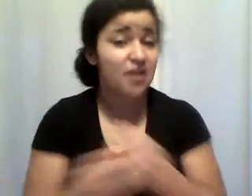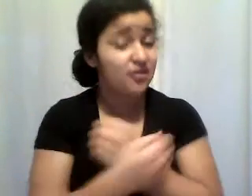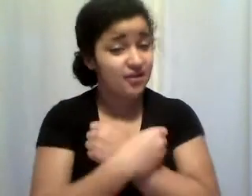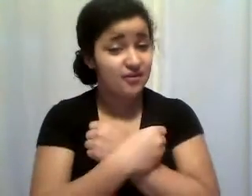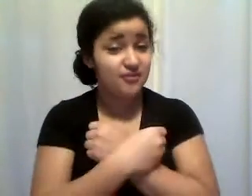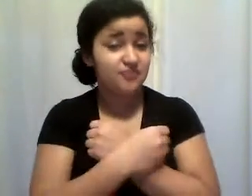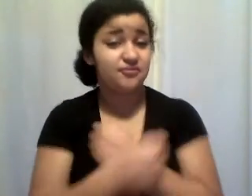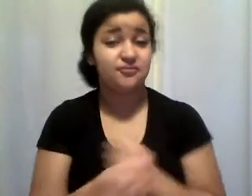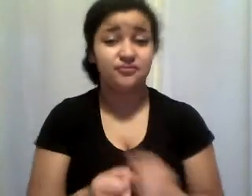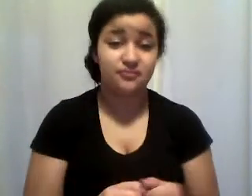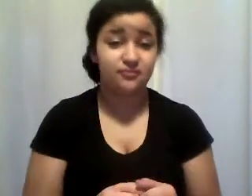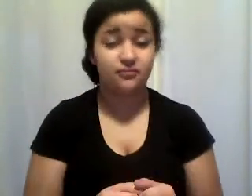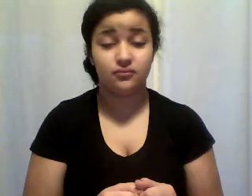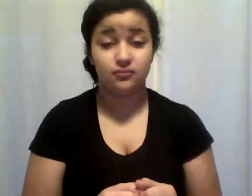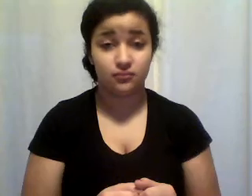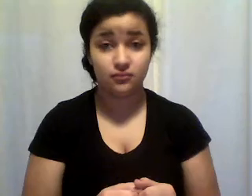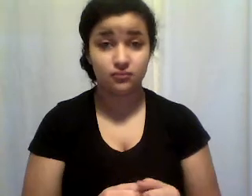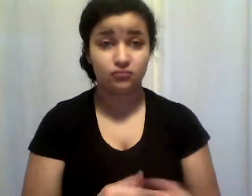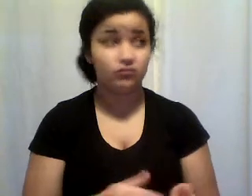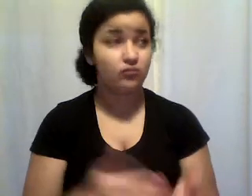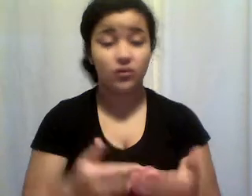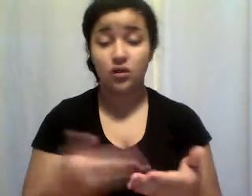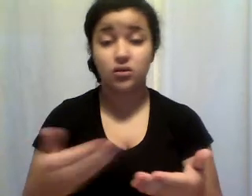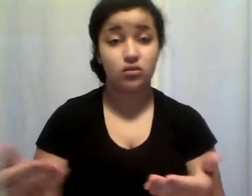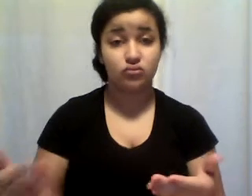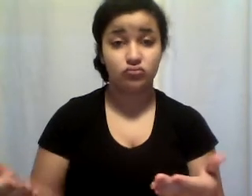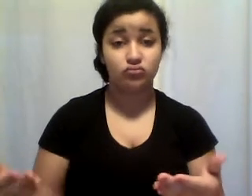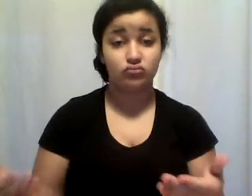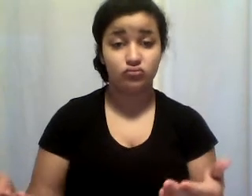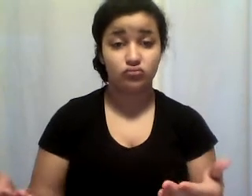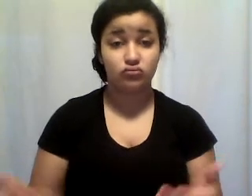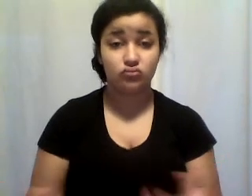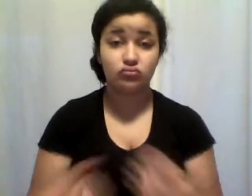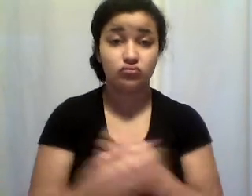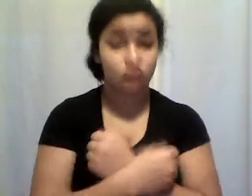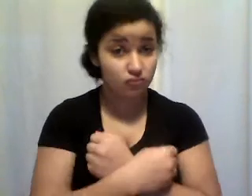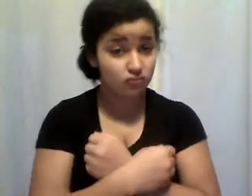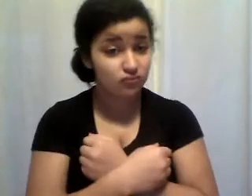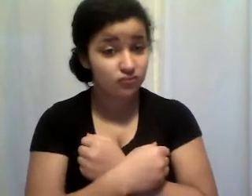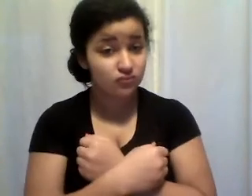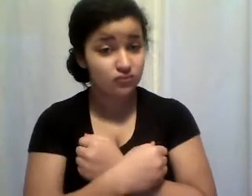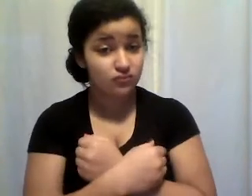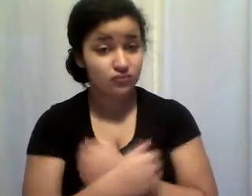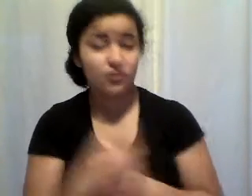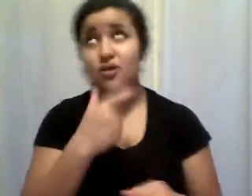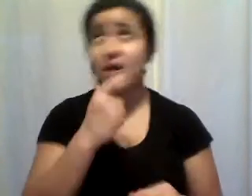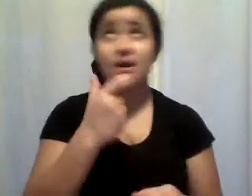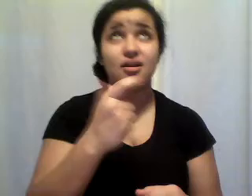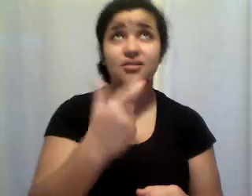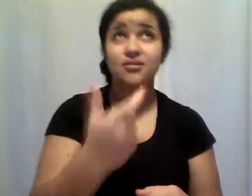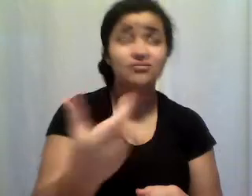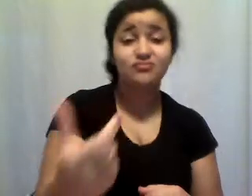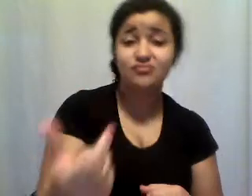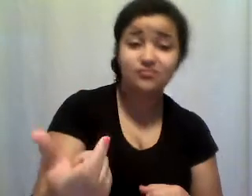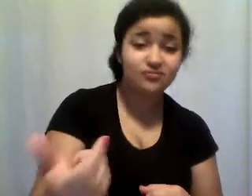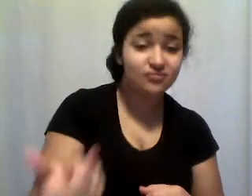I call love This thing, I call love, it cries in a